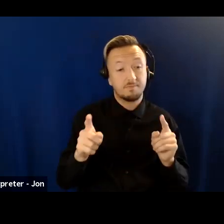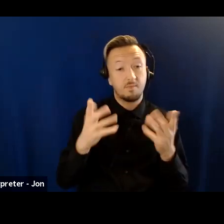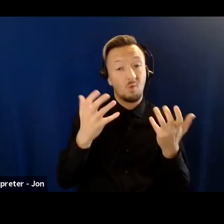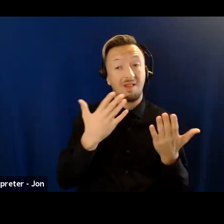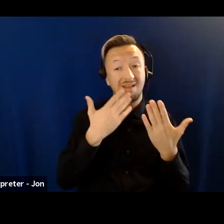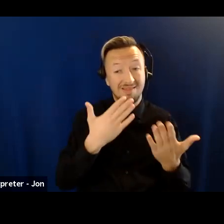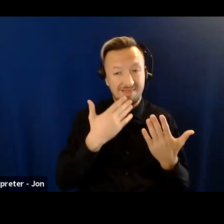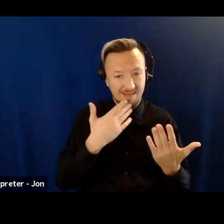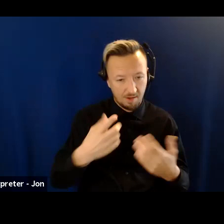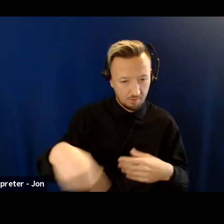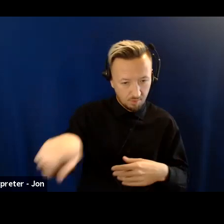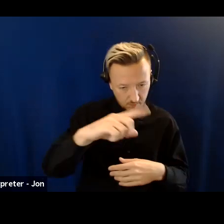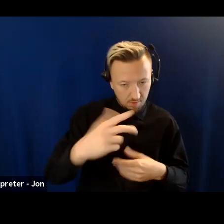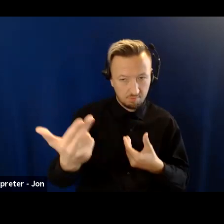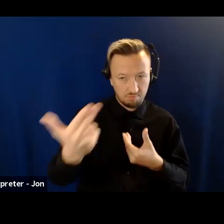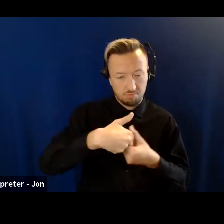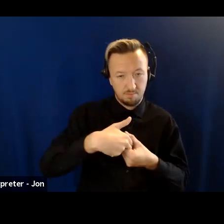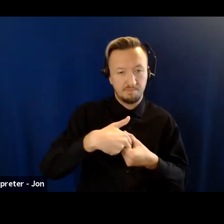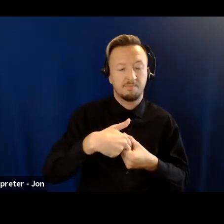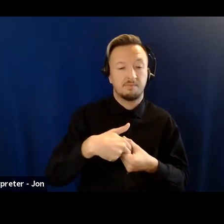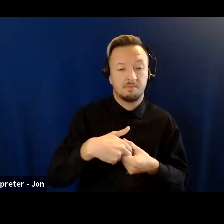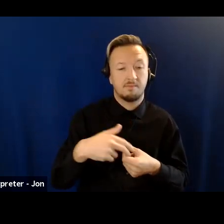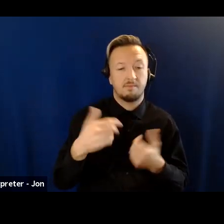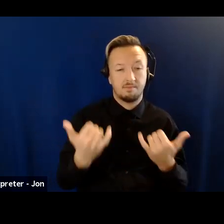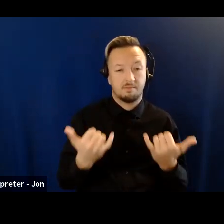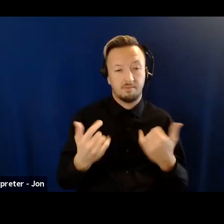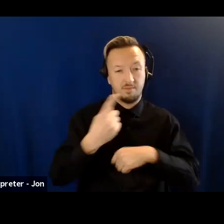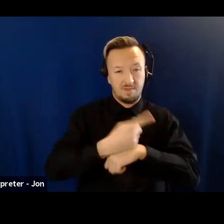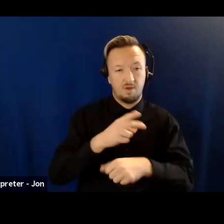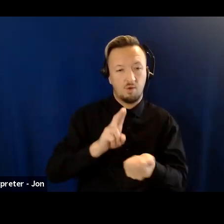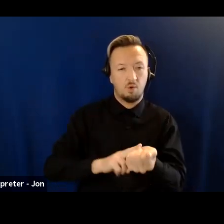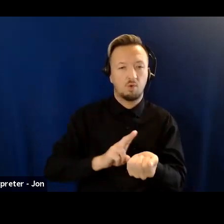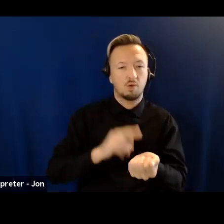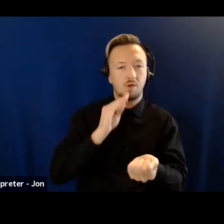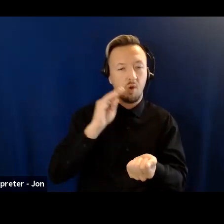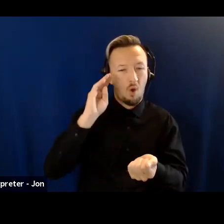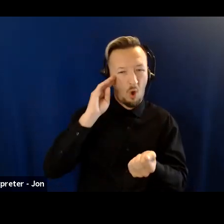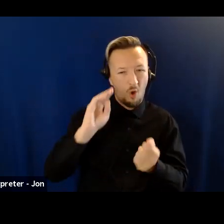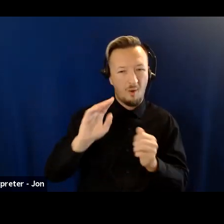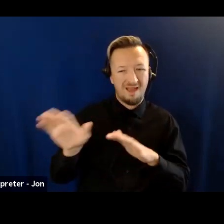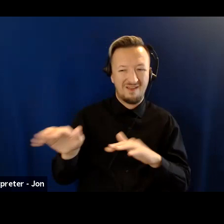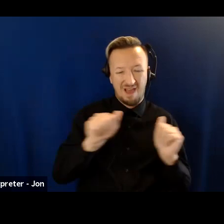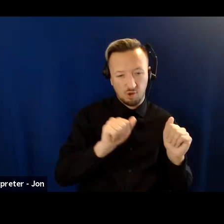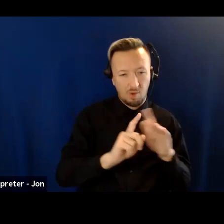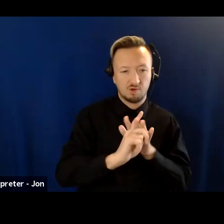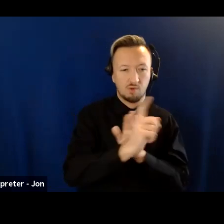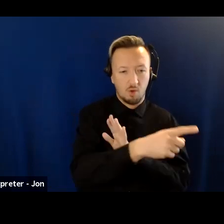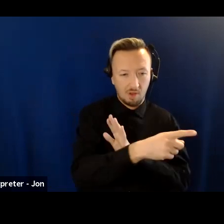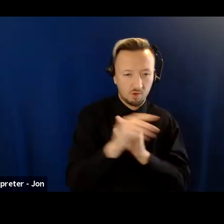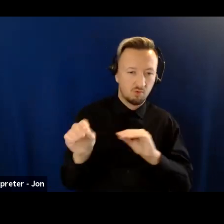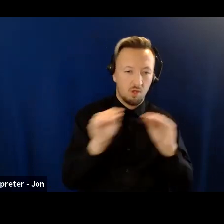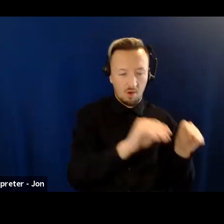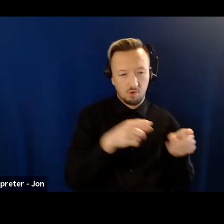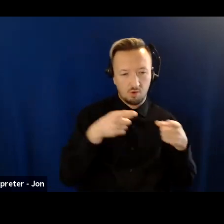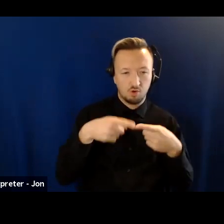say thank you and welcome for joining us today for our nursing home evacuation, relocation, and transition during a